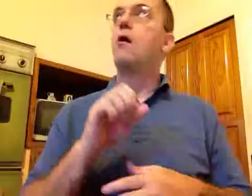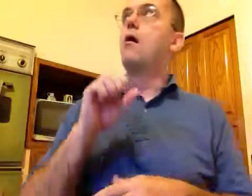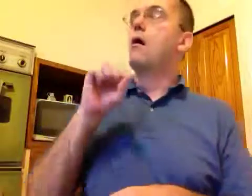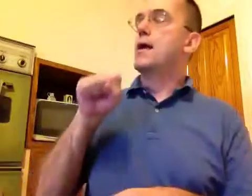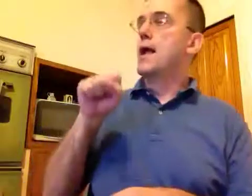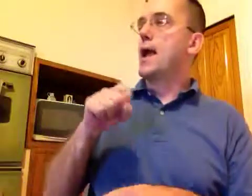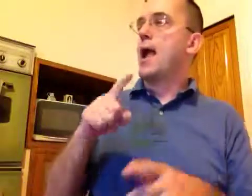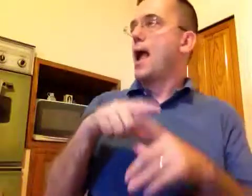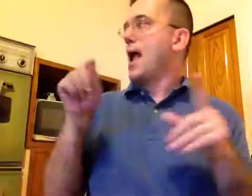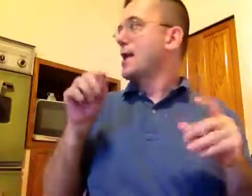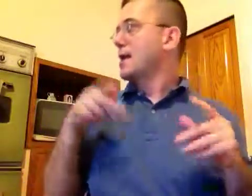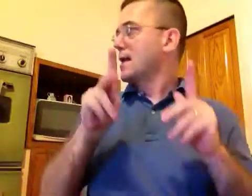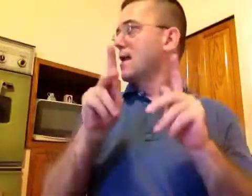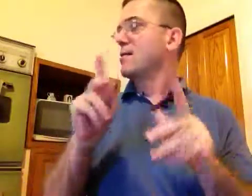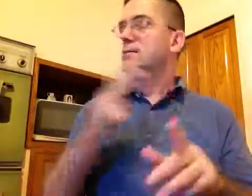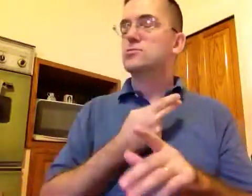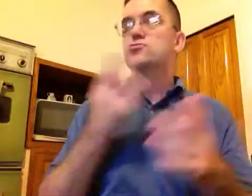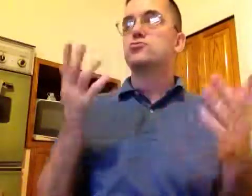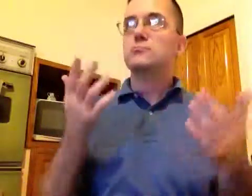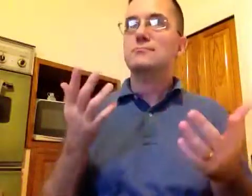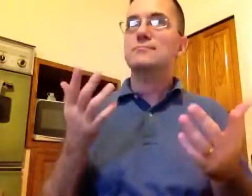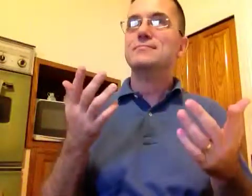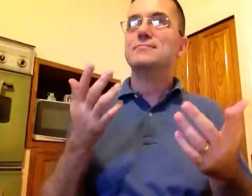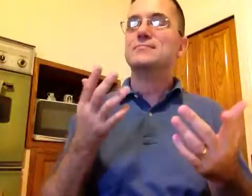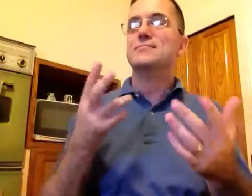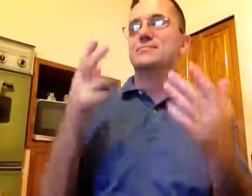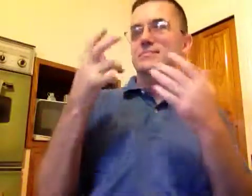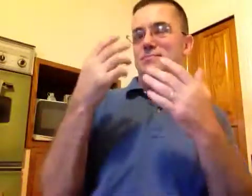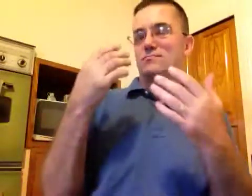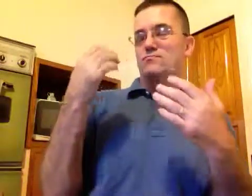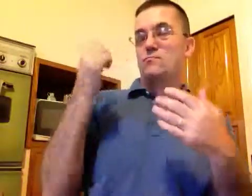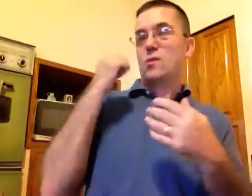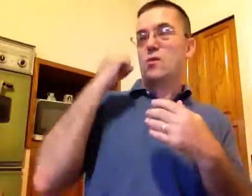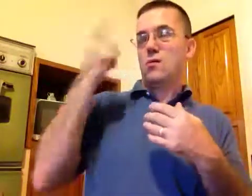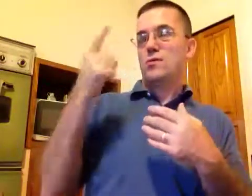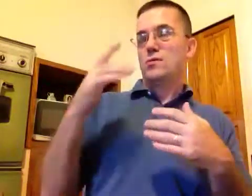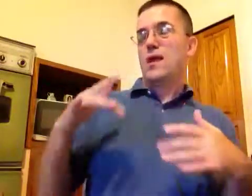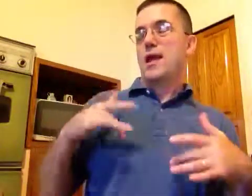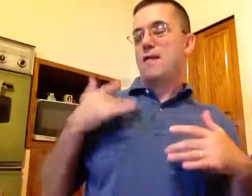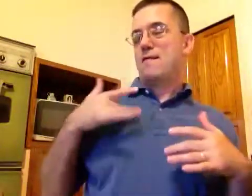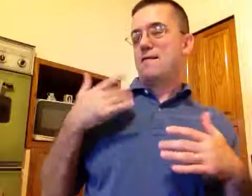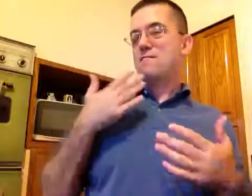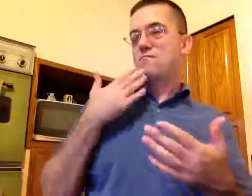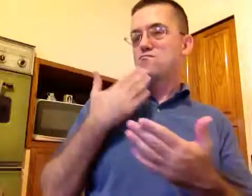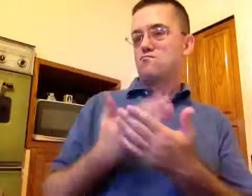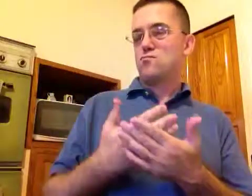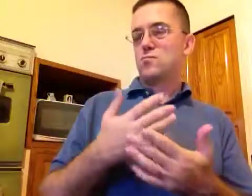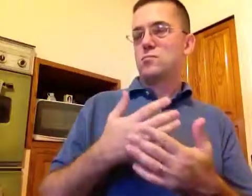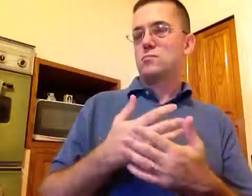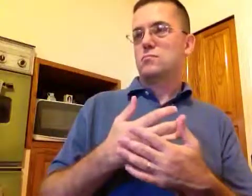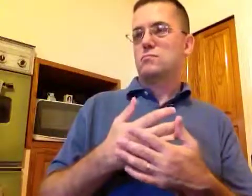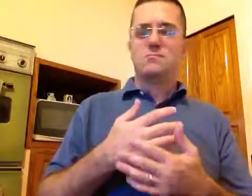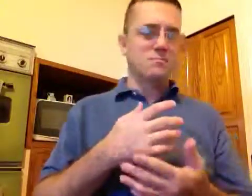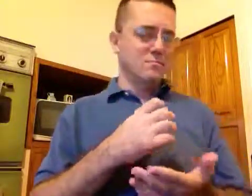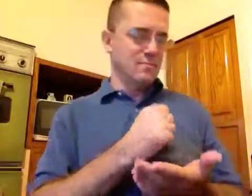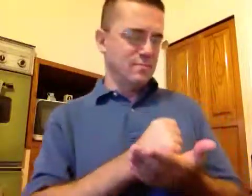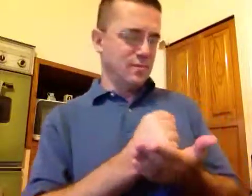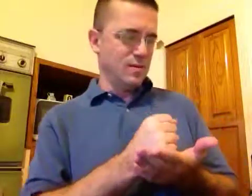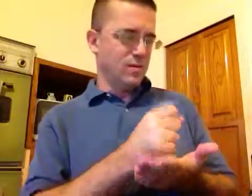us to the satisfaction and everything else that you promote, and the feeling that, hey, we paid off. The credit card didn't give you the satisfaction. Paying off